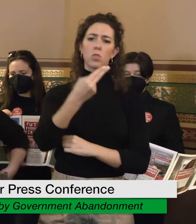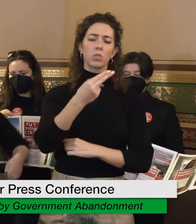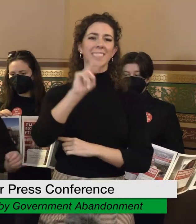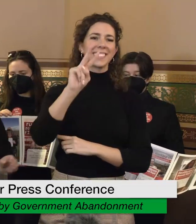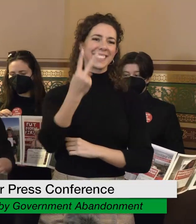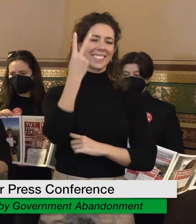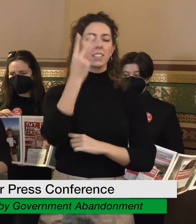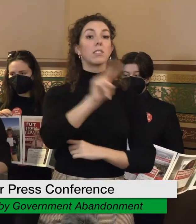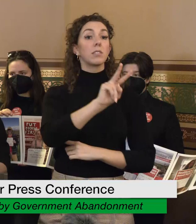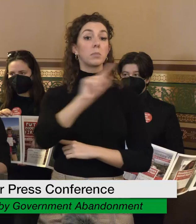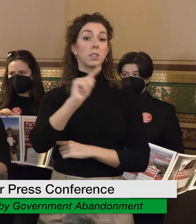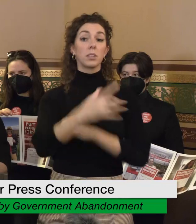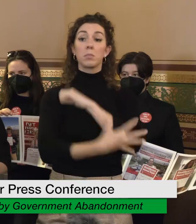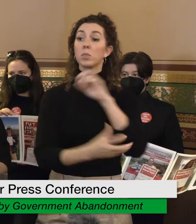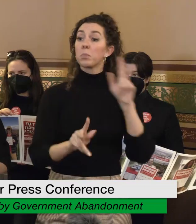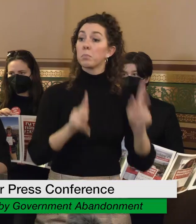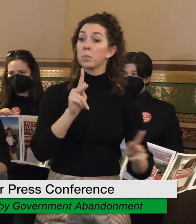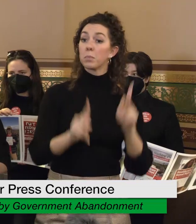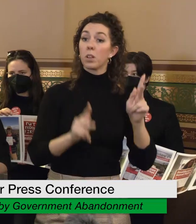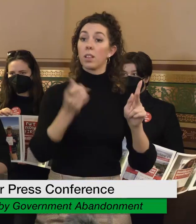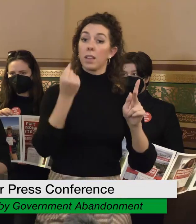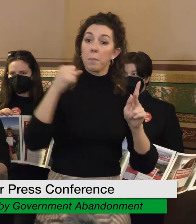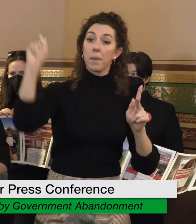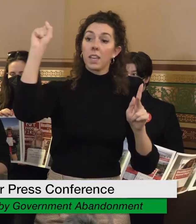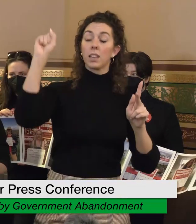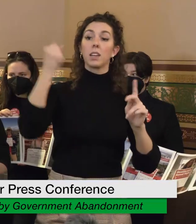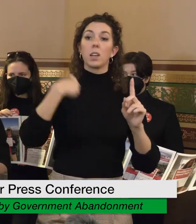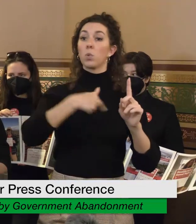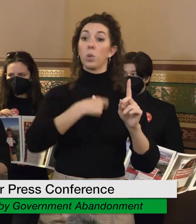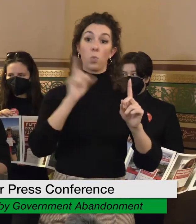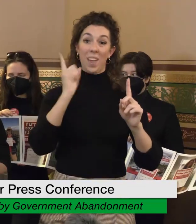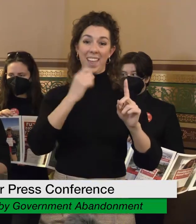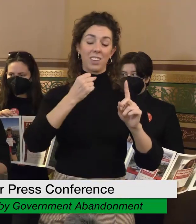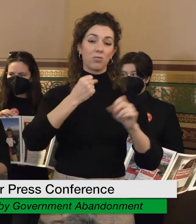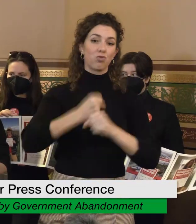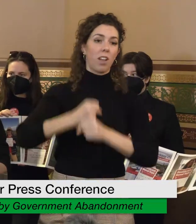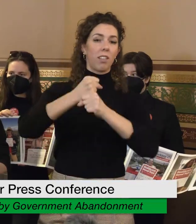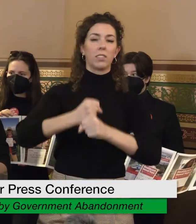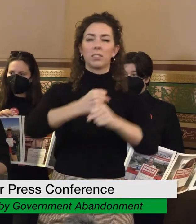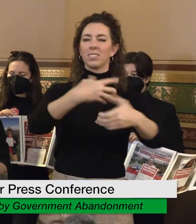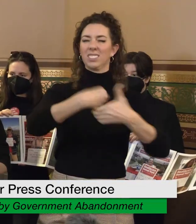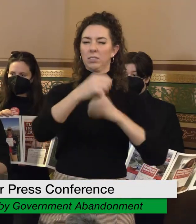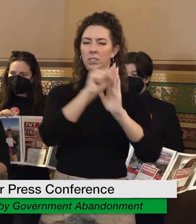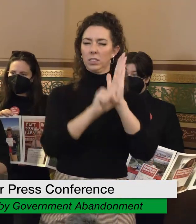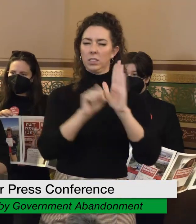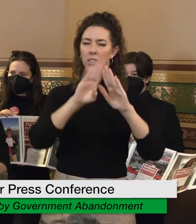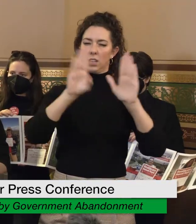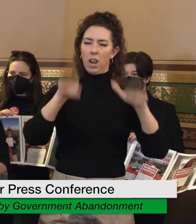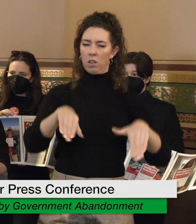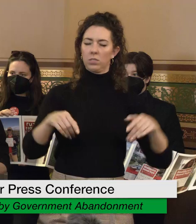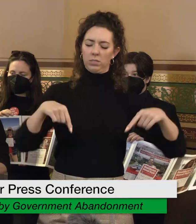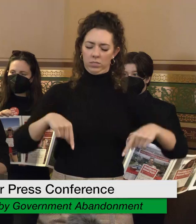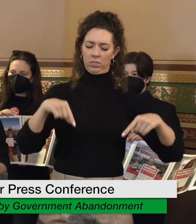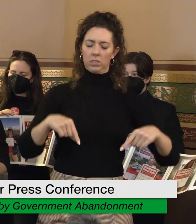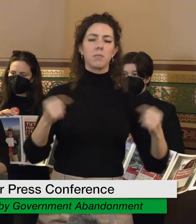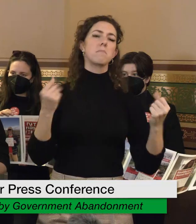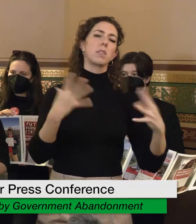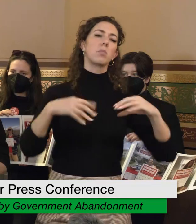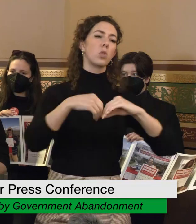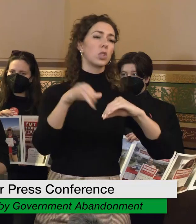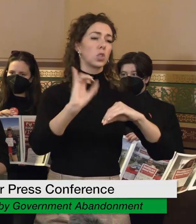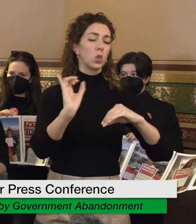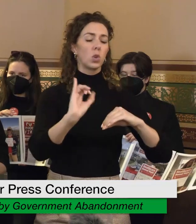Work People's Campaign. We'll be rallying outside the State House with many more during a national day of mass